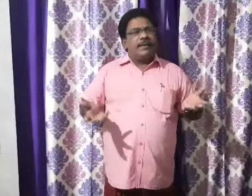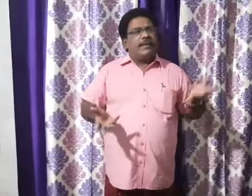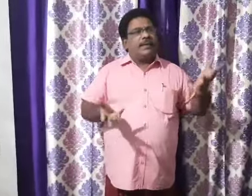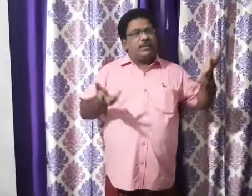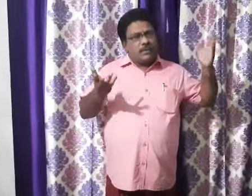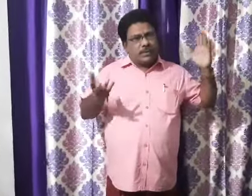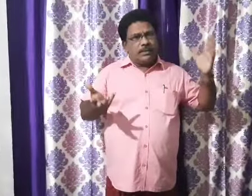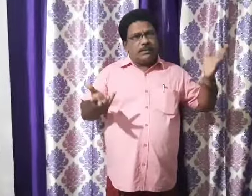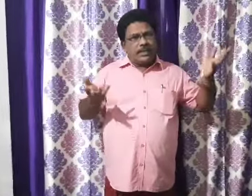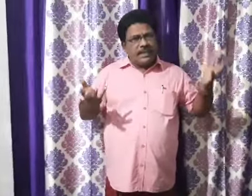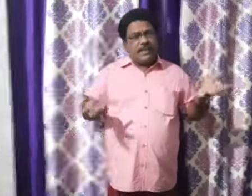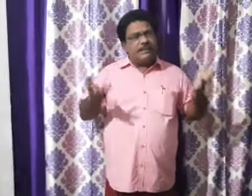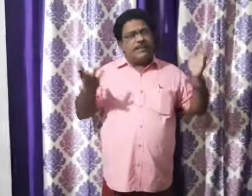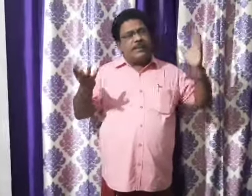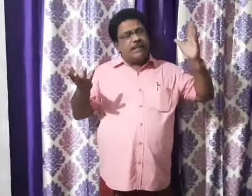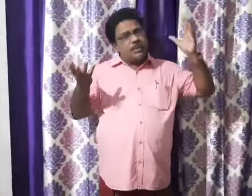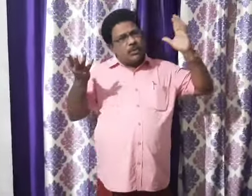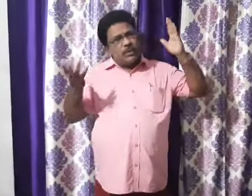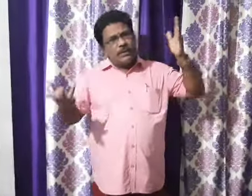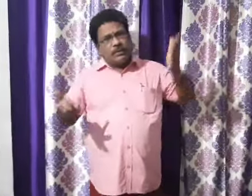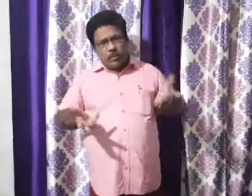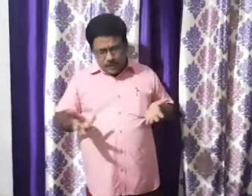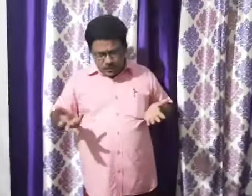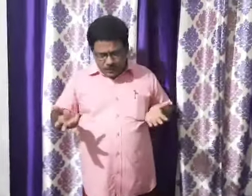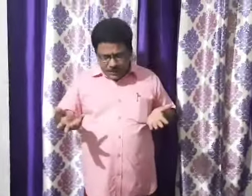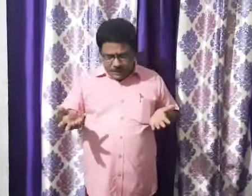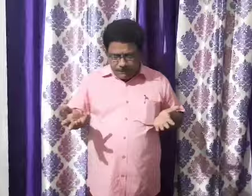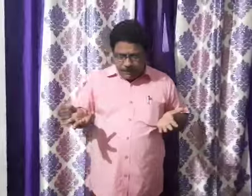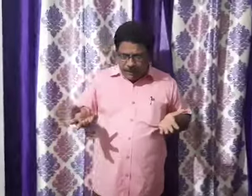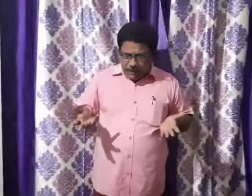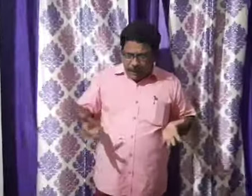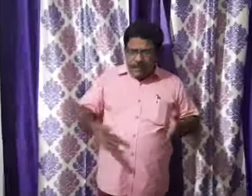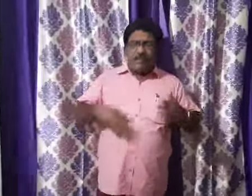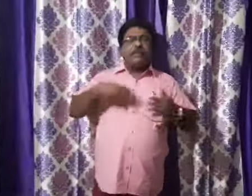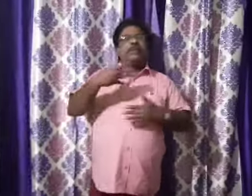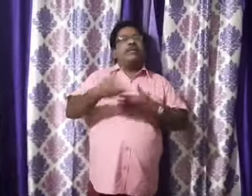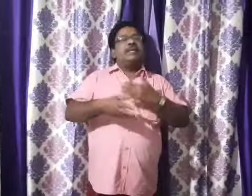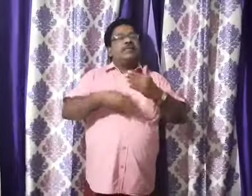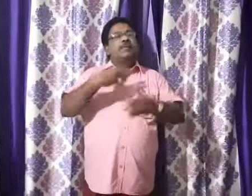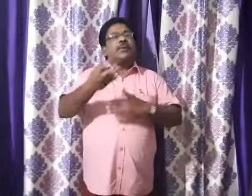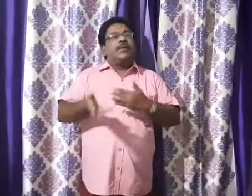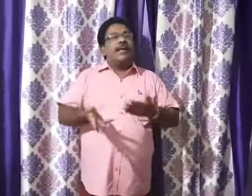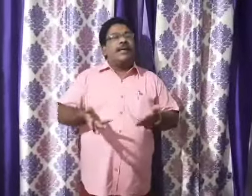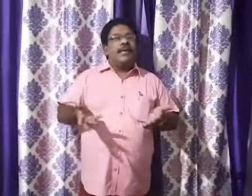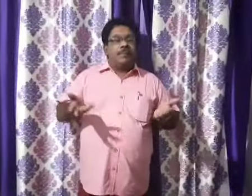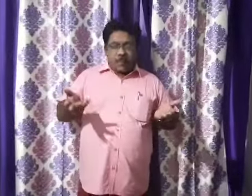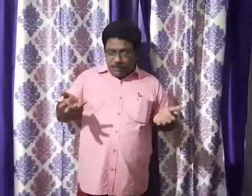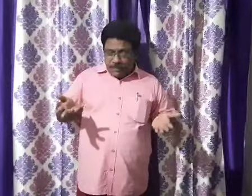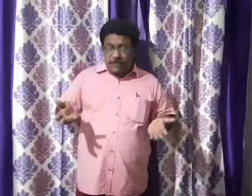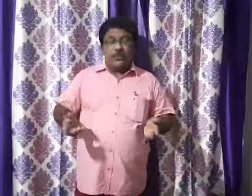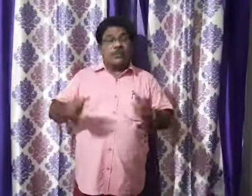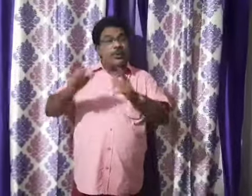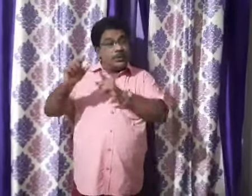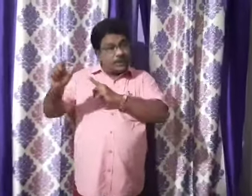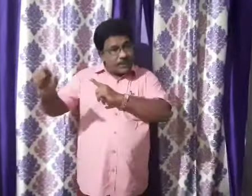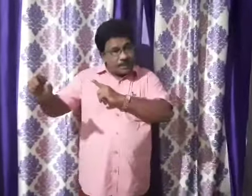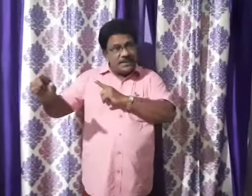can store onion, etc. can be stored in the cold storage, and it would provide employment not only to the